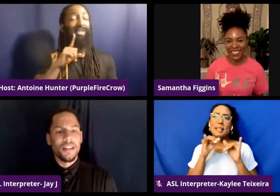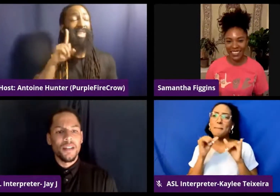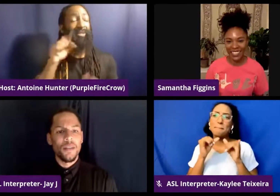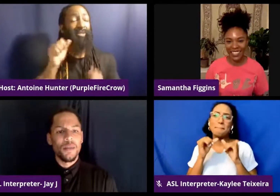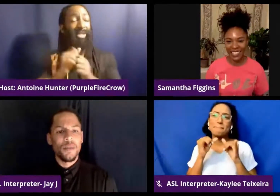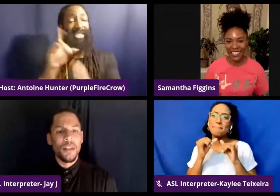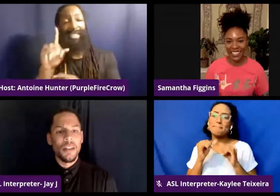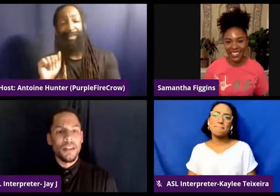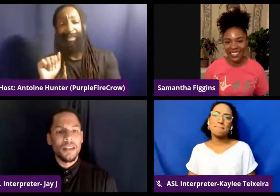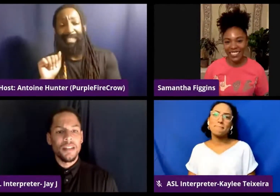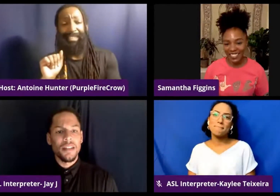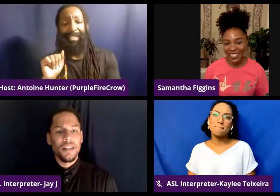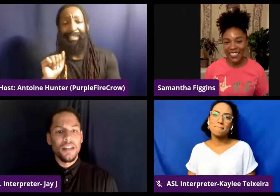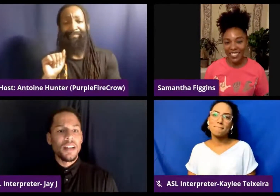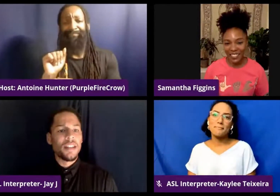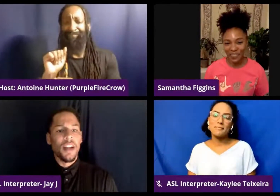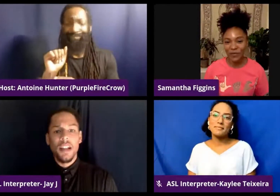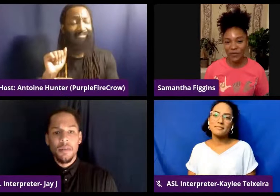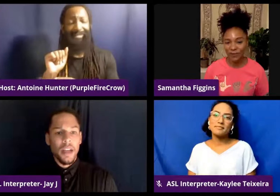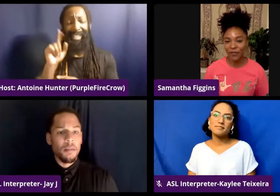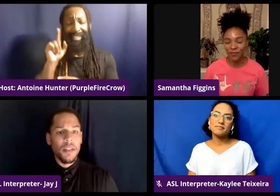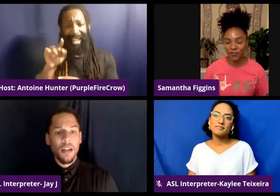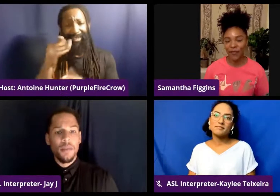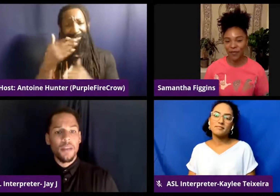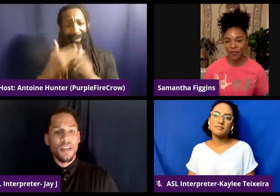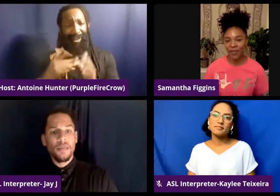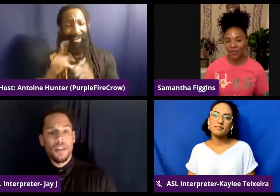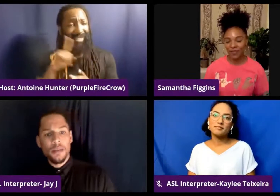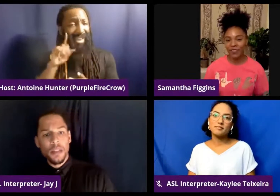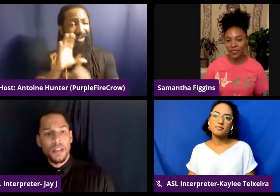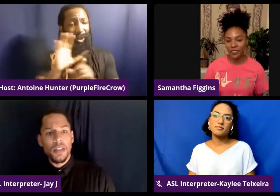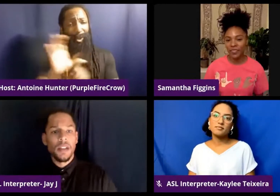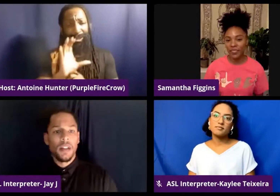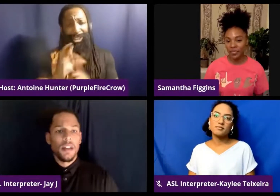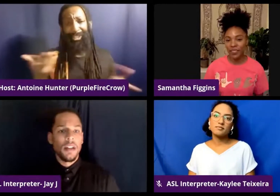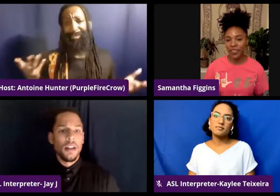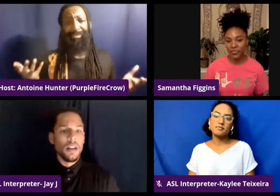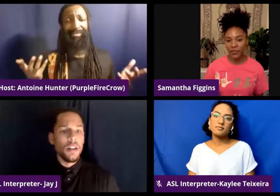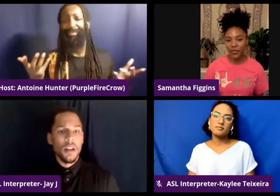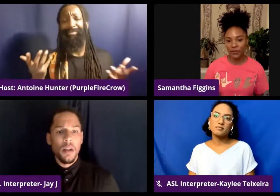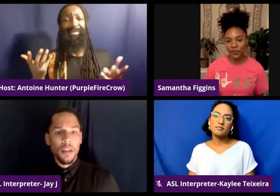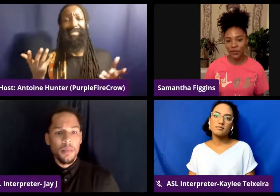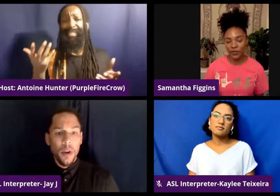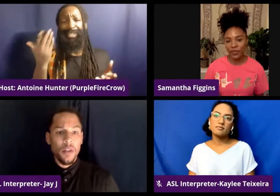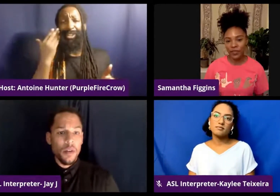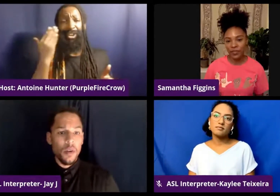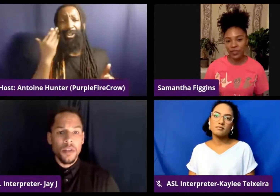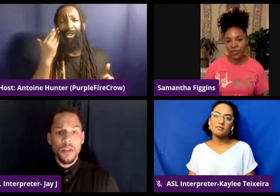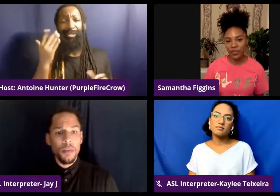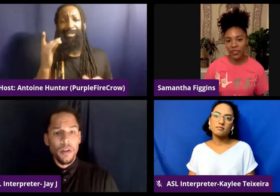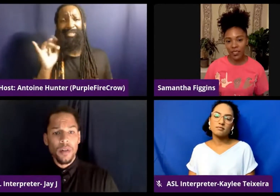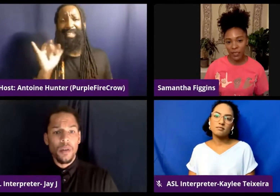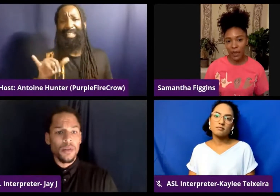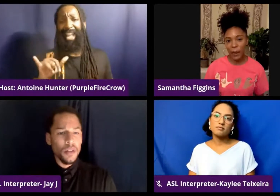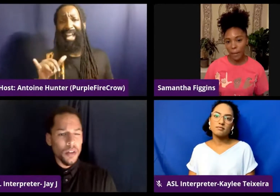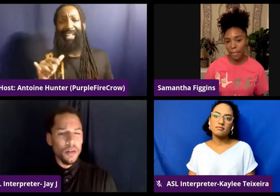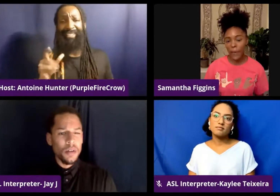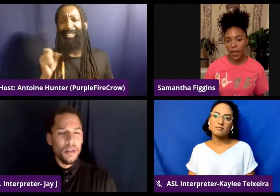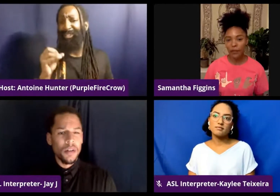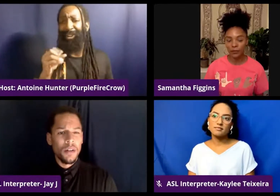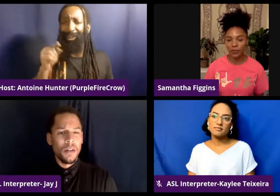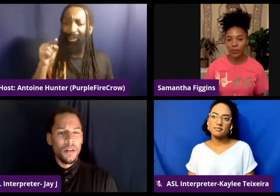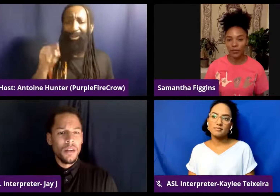really, you know, for me, like me, I'm deaf disability. It's part of the culture. You're part of the